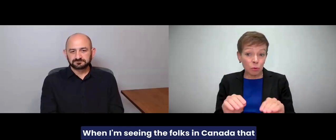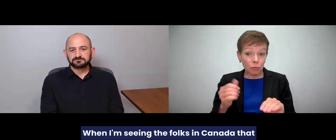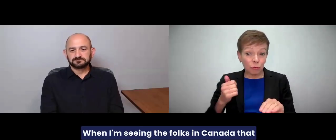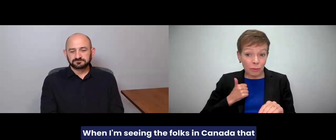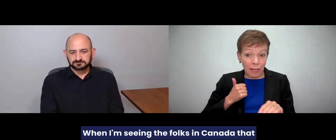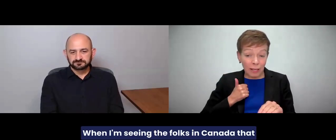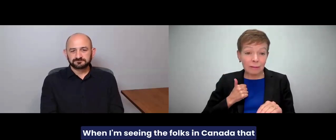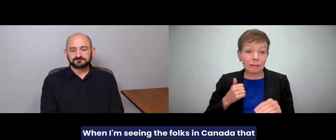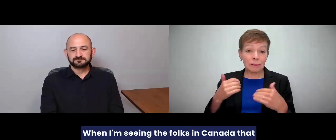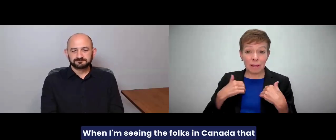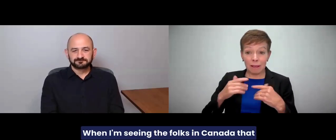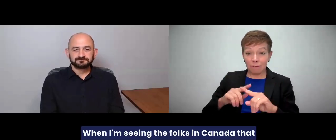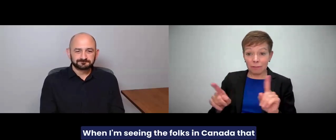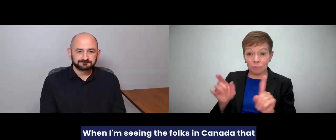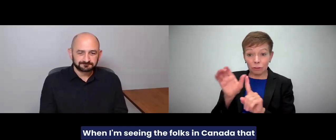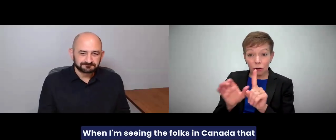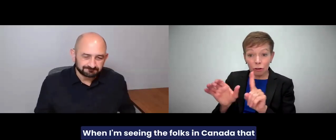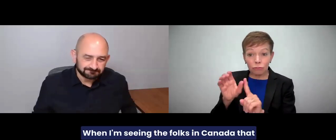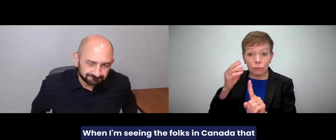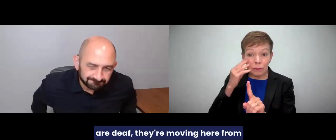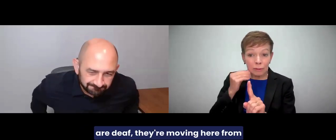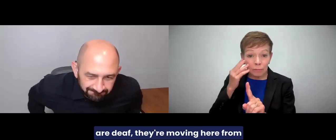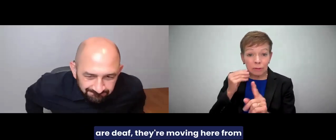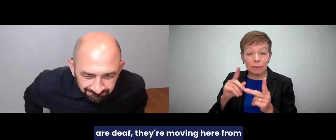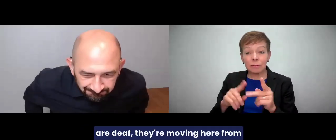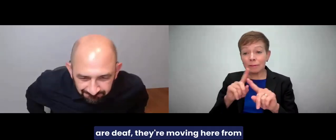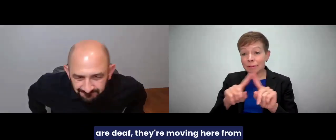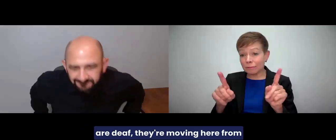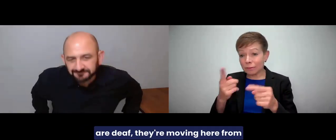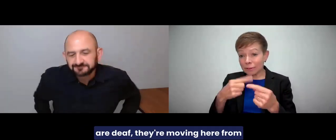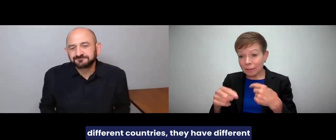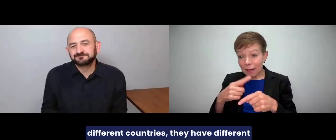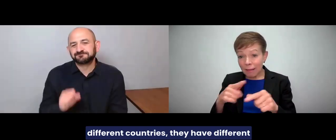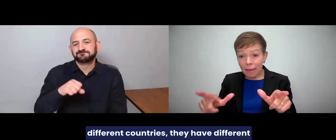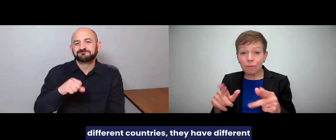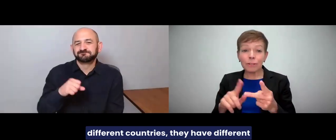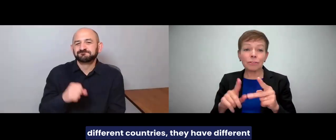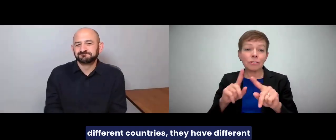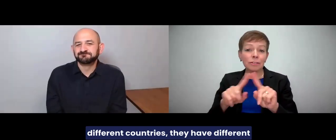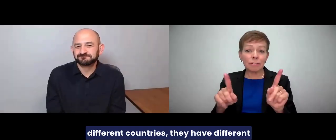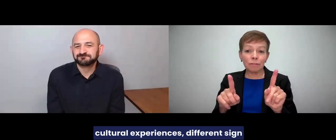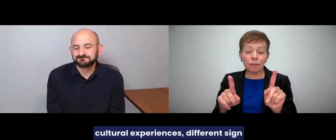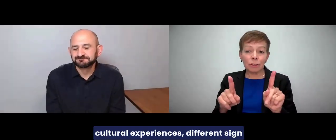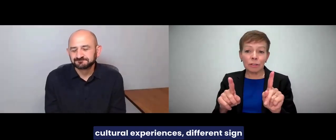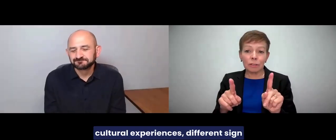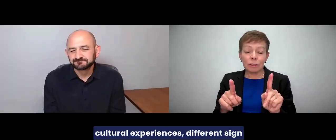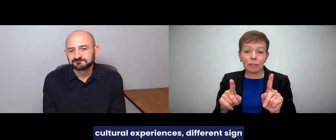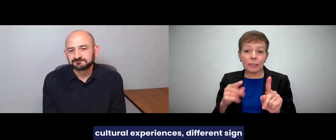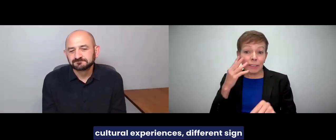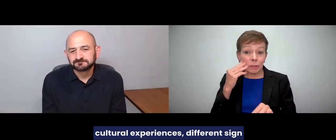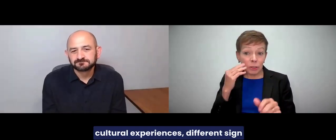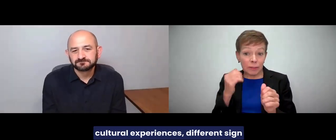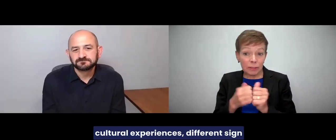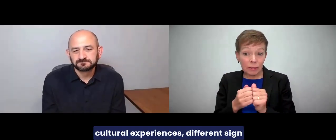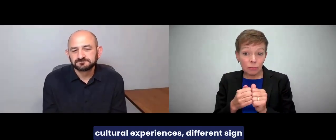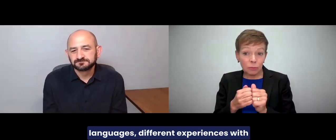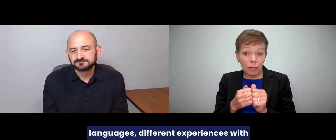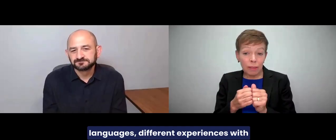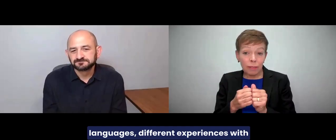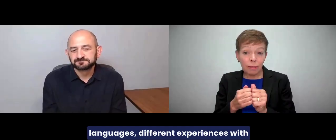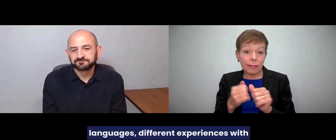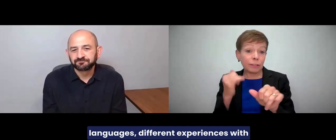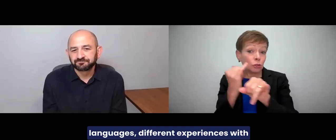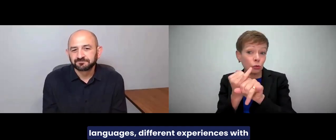I'm seeing the folks in Canada that are deaf, they're moving here from different countries. They have different cultural experiences, different